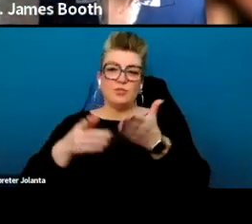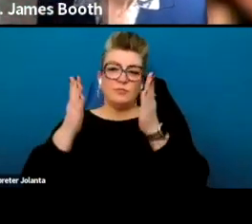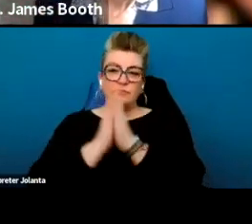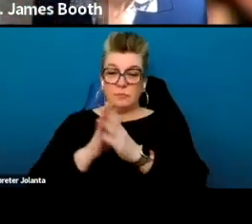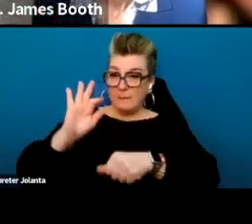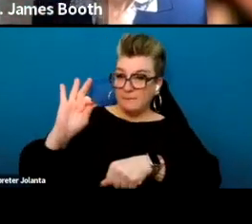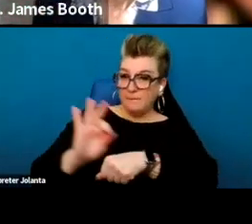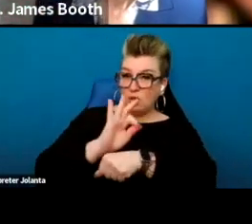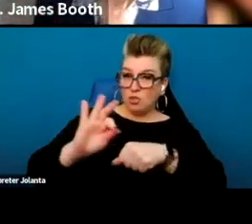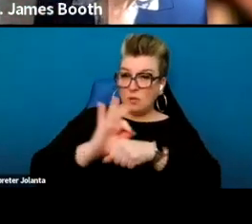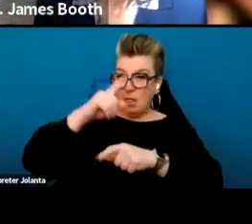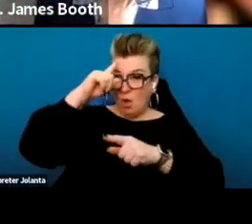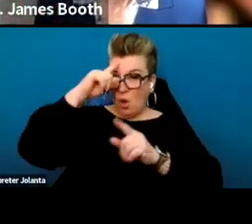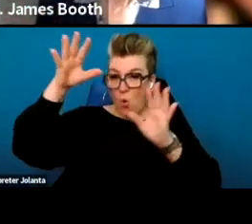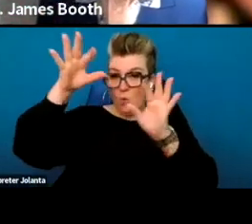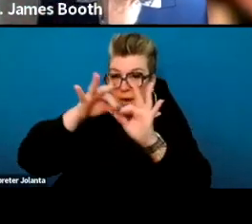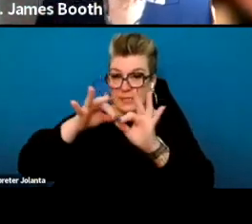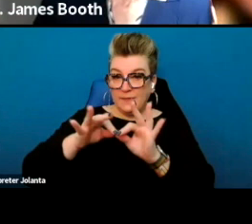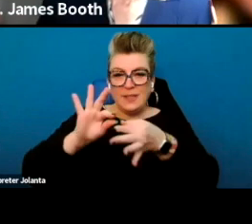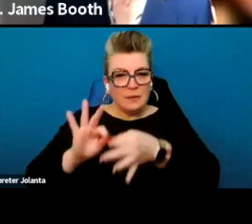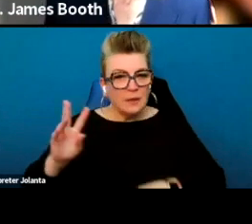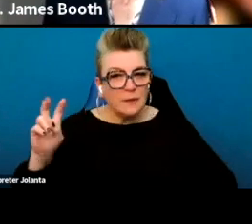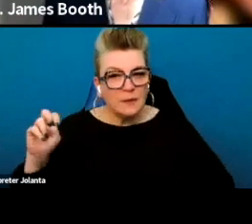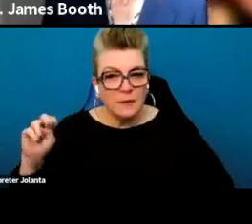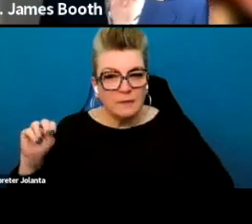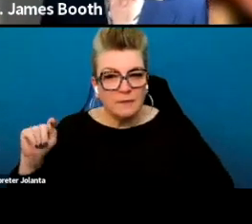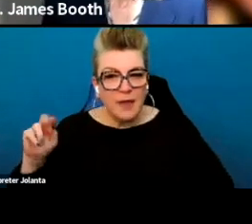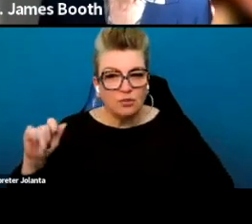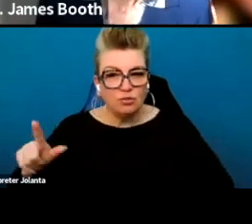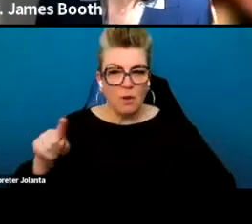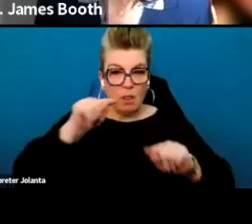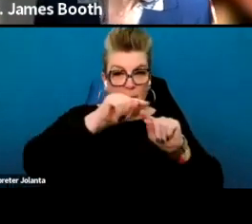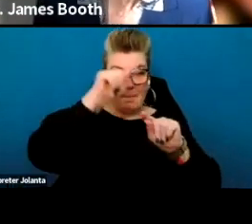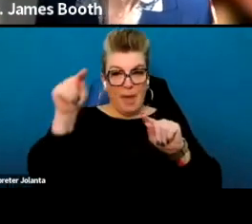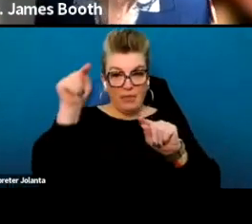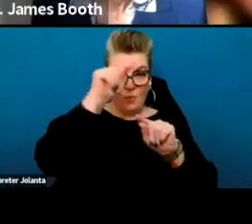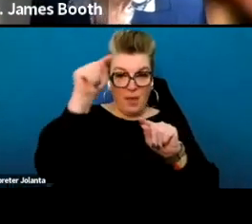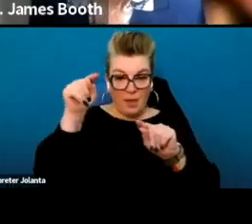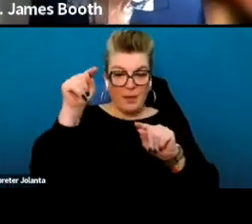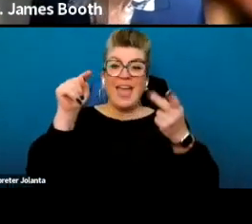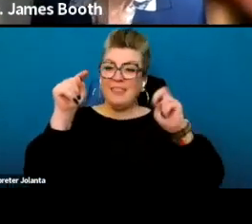pathway. And then we also have functional connectivity in the dorsal pathway.